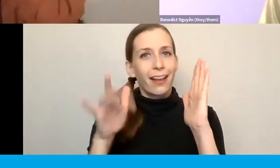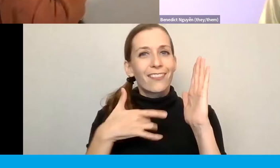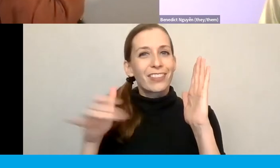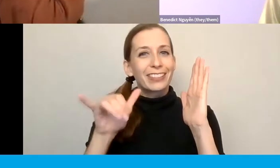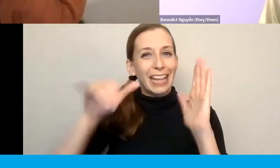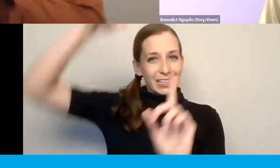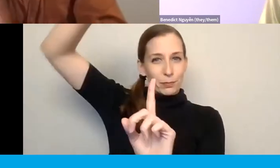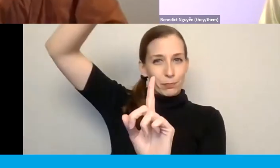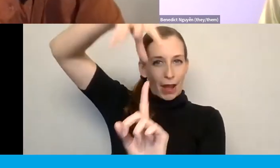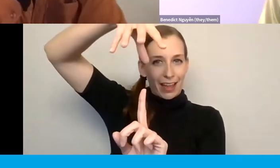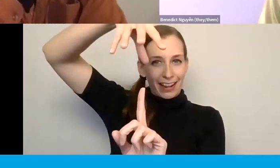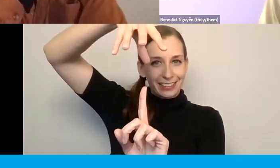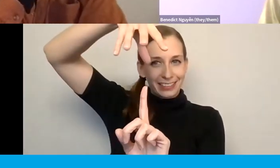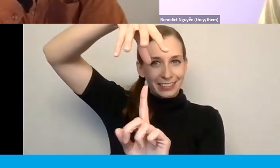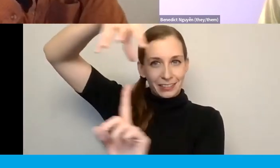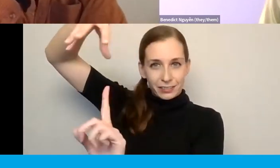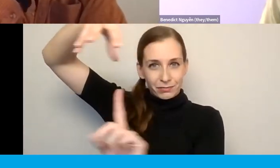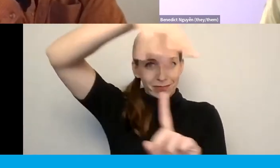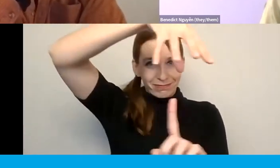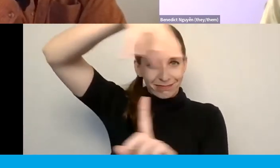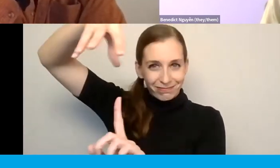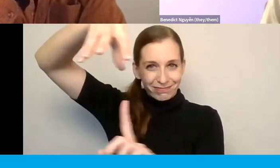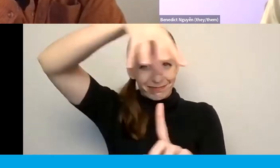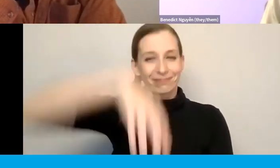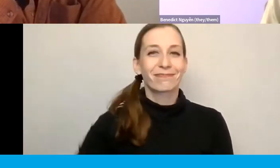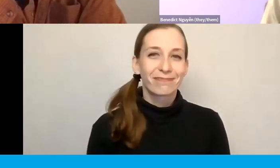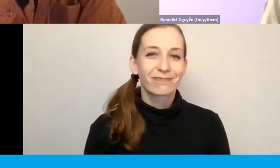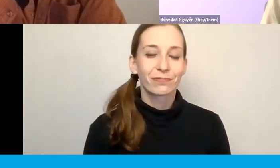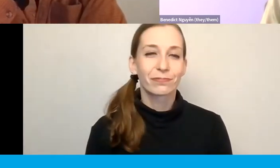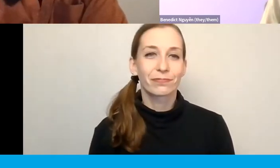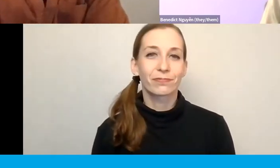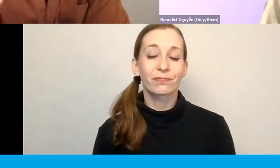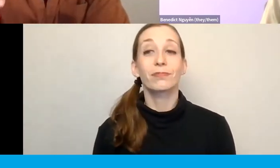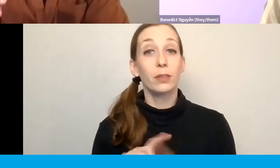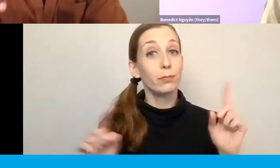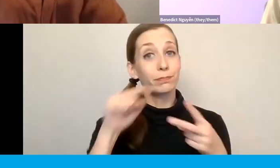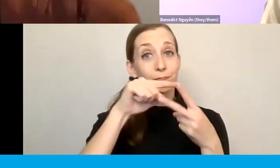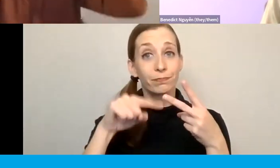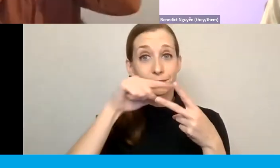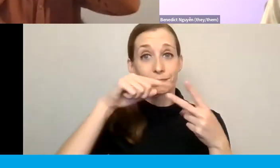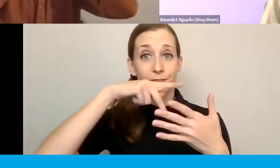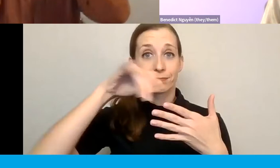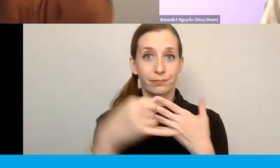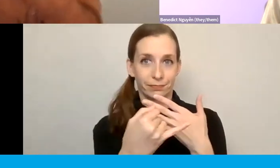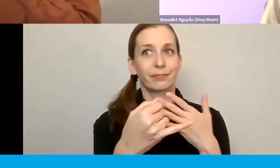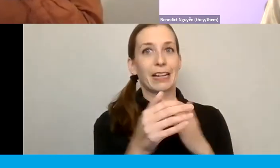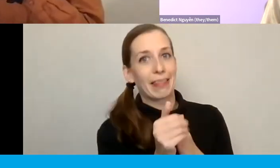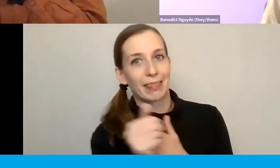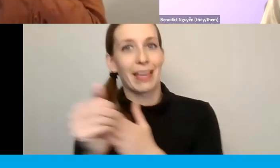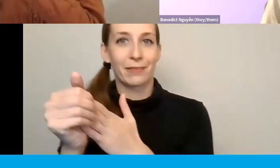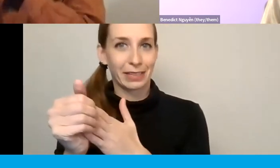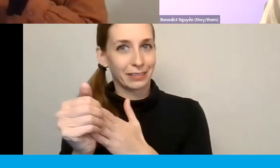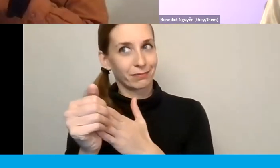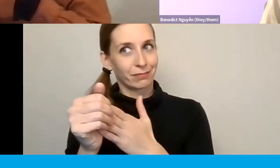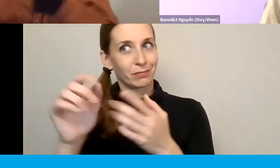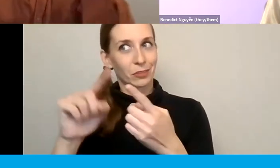wasn't shining it on that. So I guess, yeah, those two leading me to this project where I really sort of like shifted that